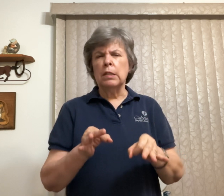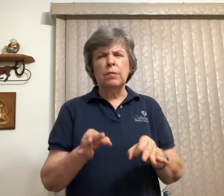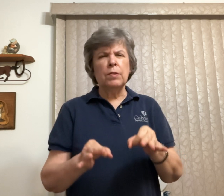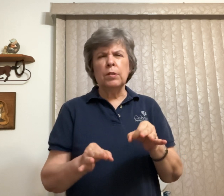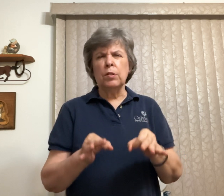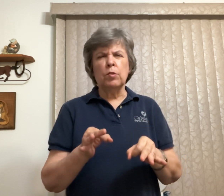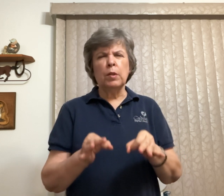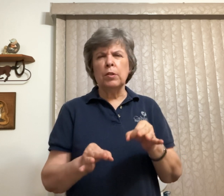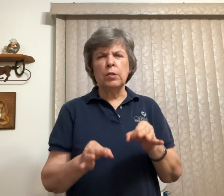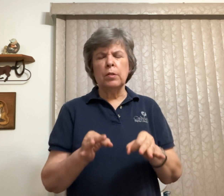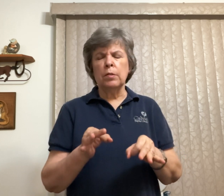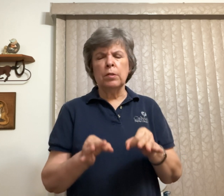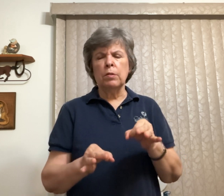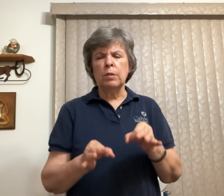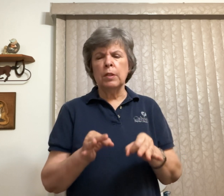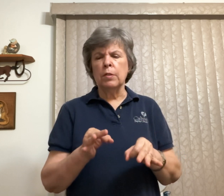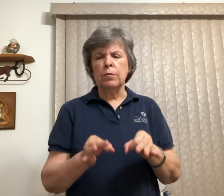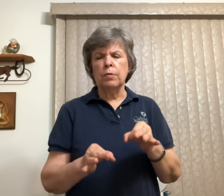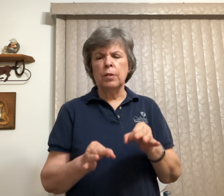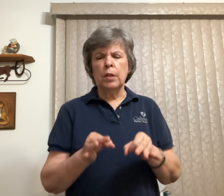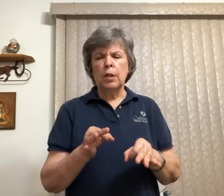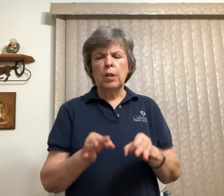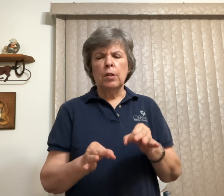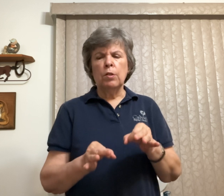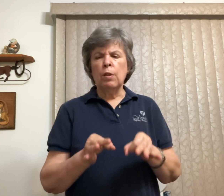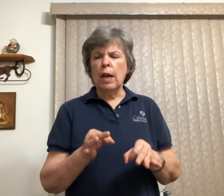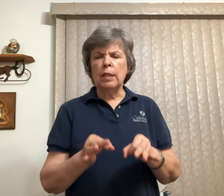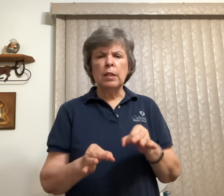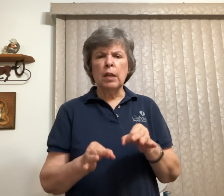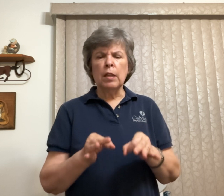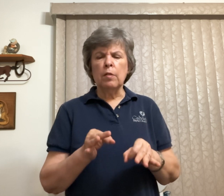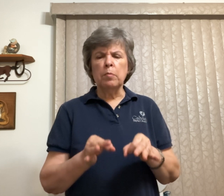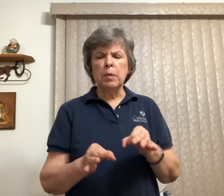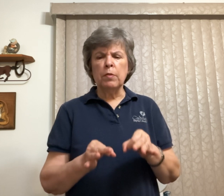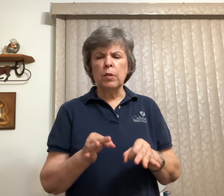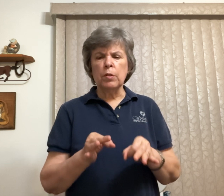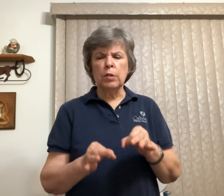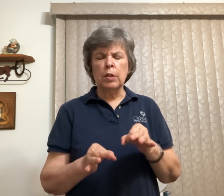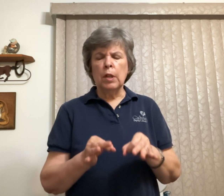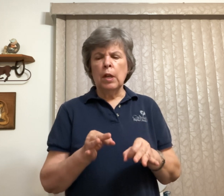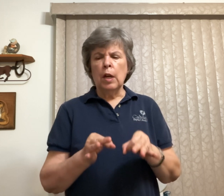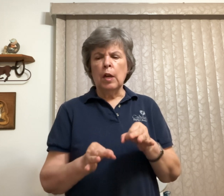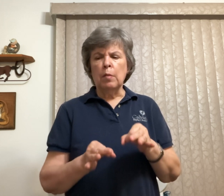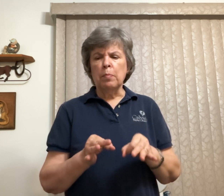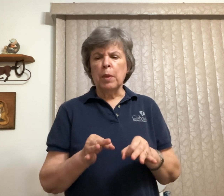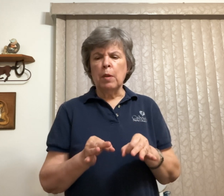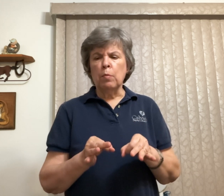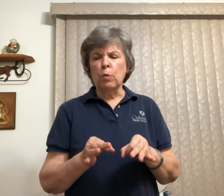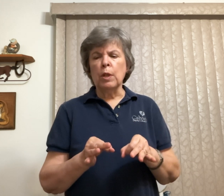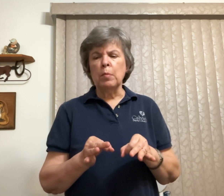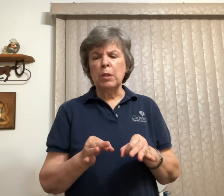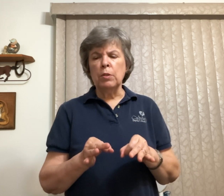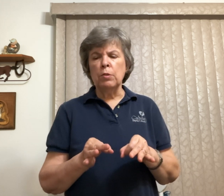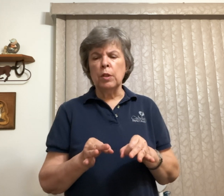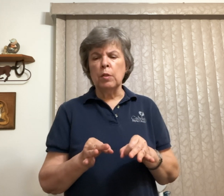iffy situation. So if you had not loved me first. And we're going to be using the